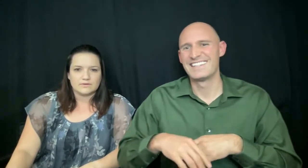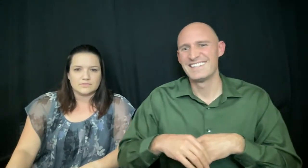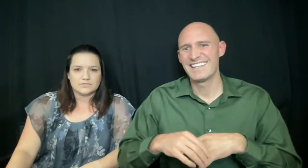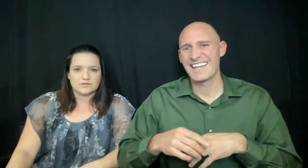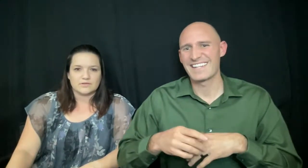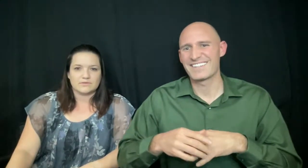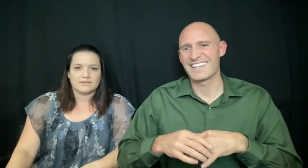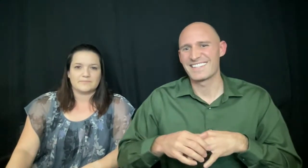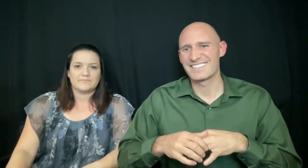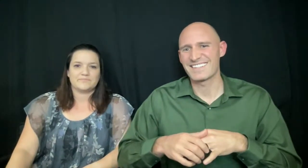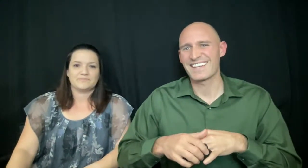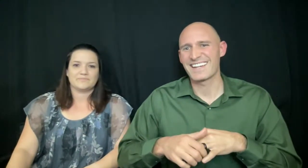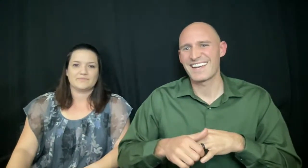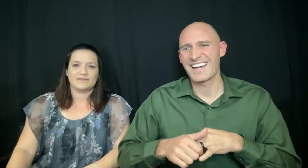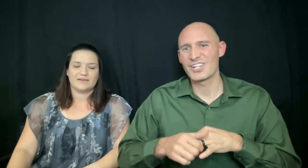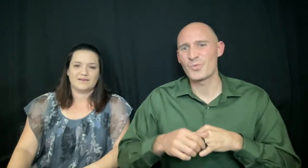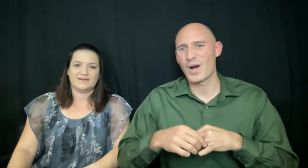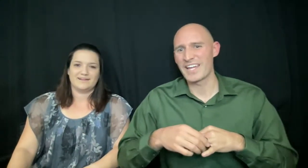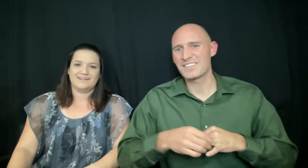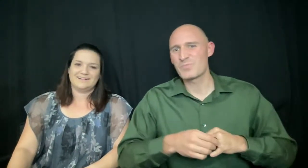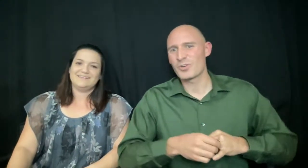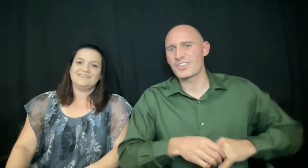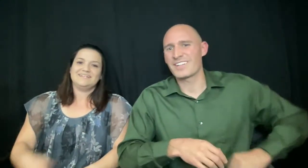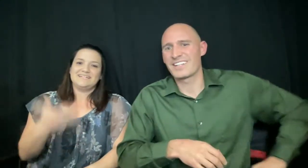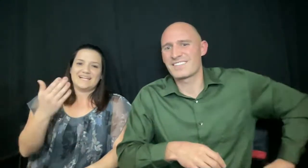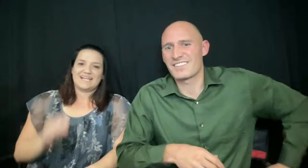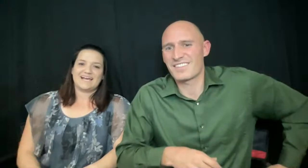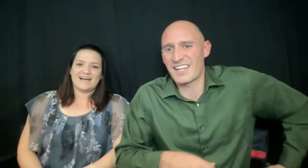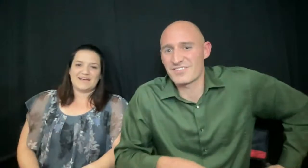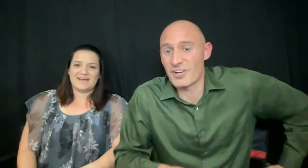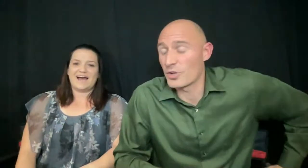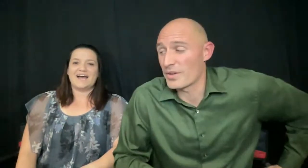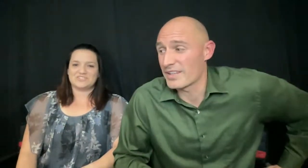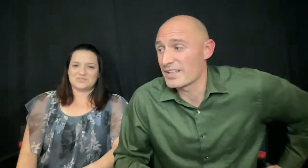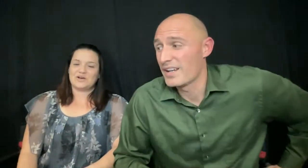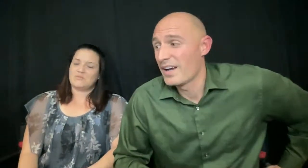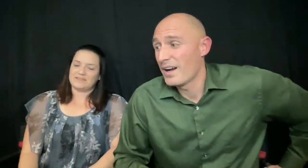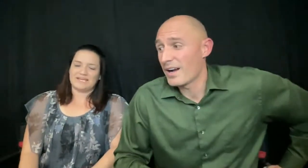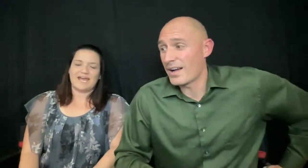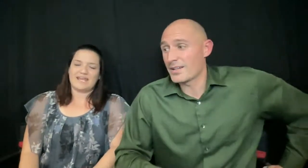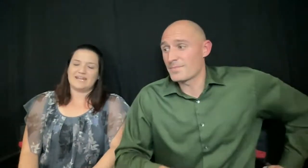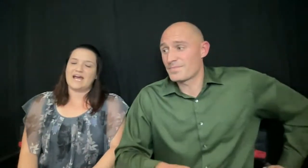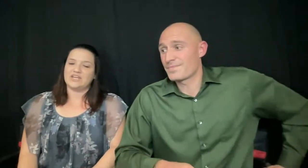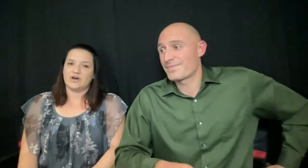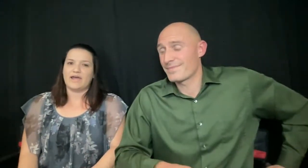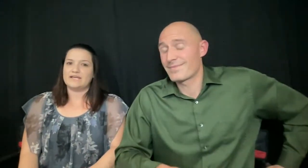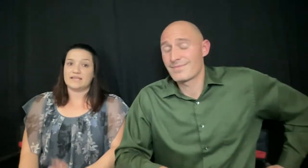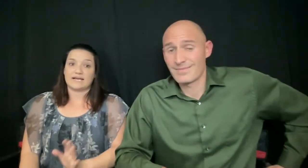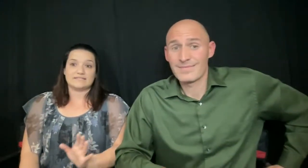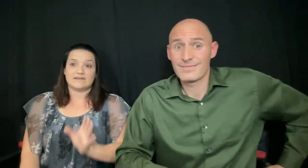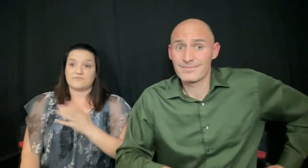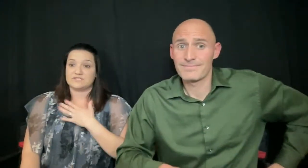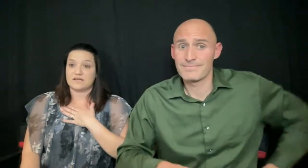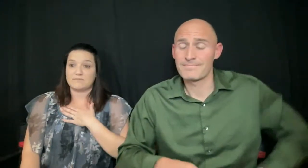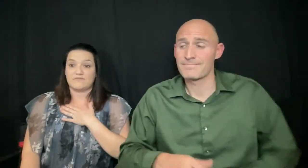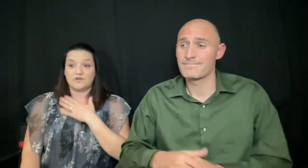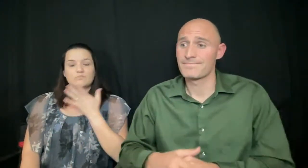important. And Okina, she's like, I know why it's important. It's just I struggle with it. I struggle with it. And I know. And it, like I said, for some, if you're a